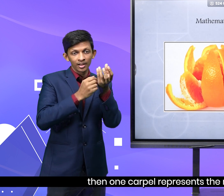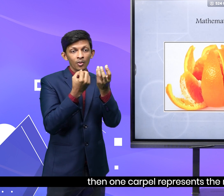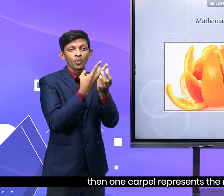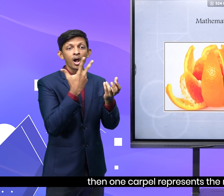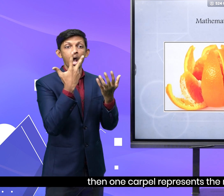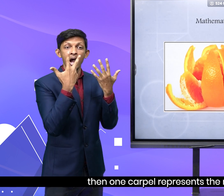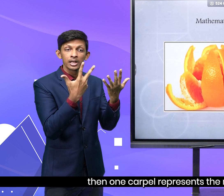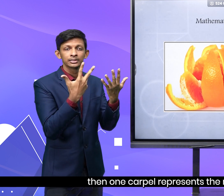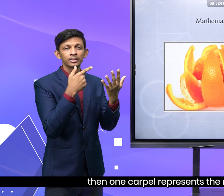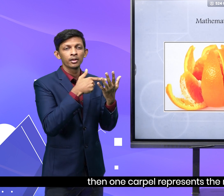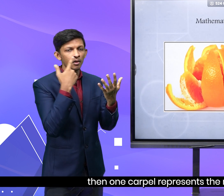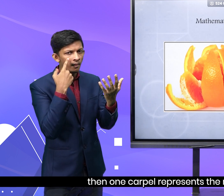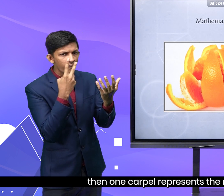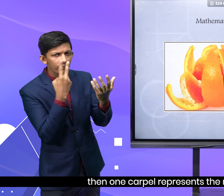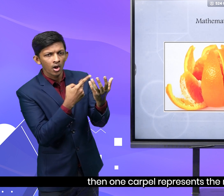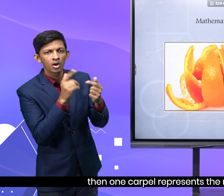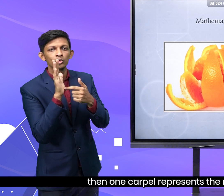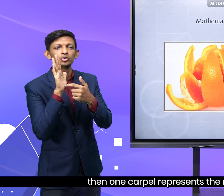the rational number 1 by 8.